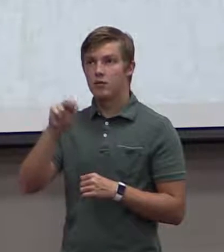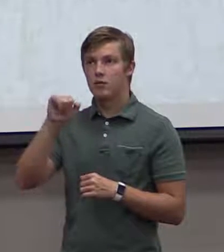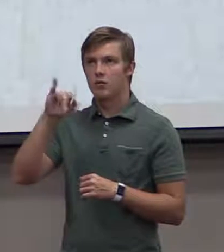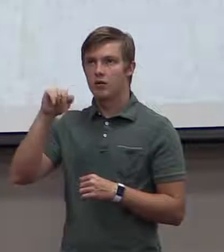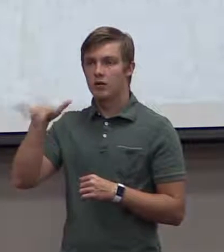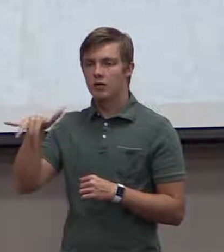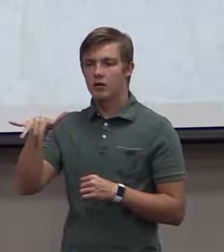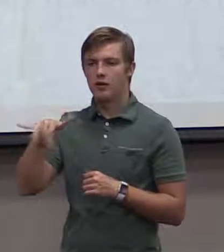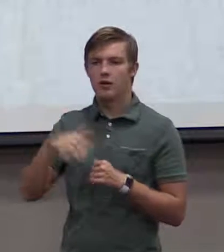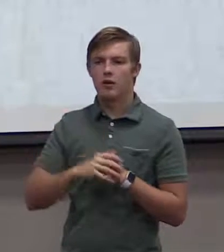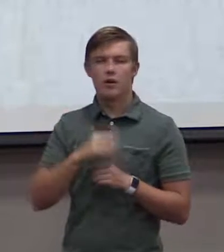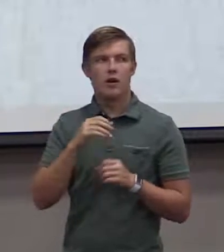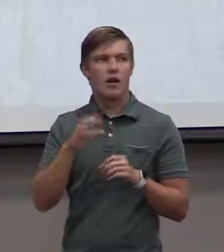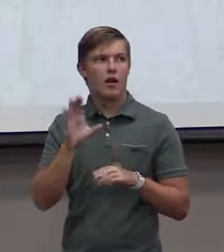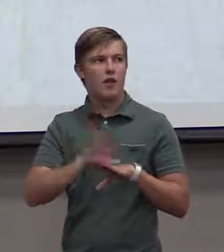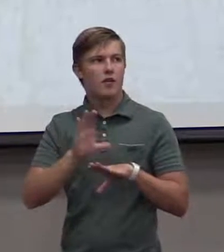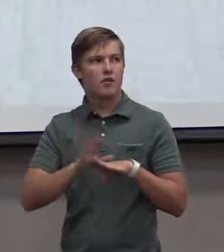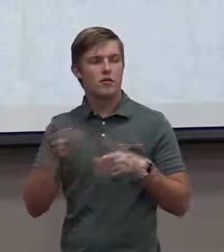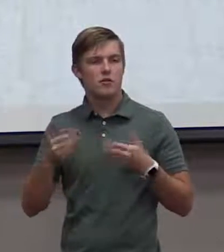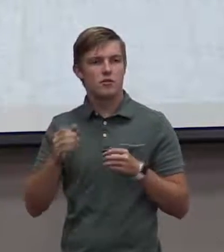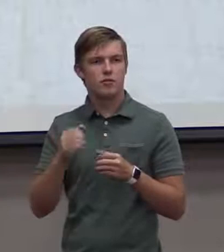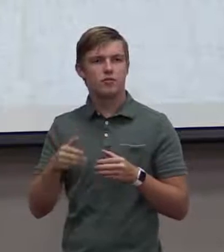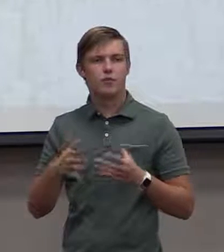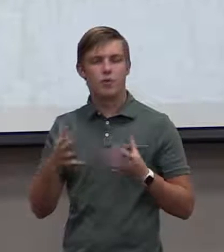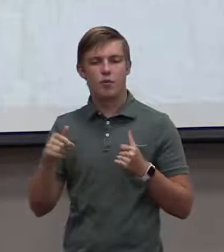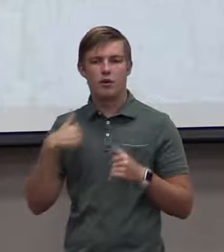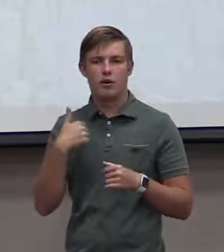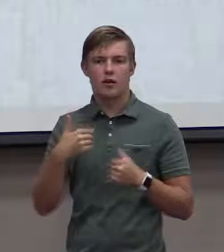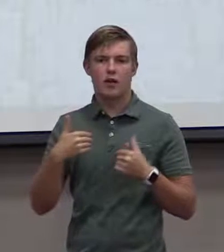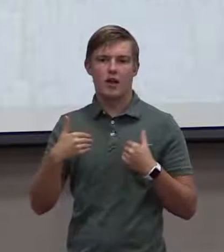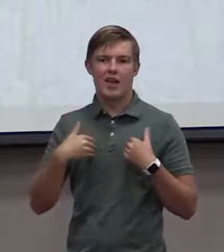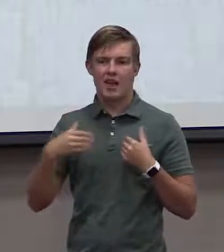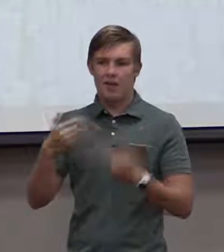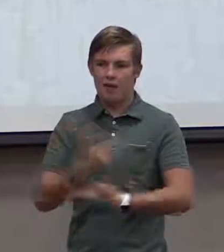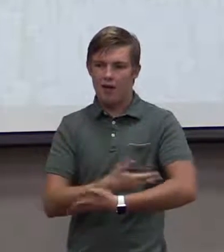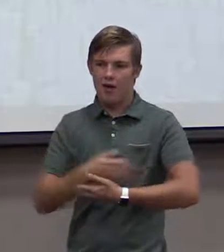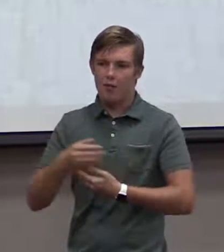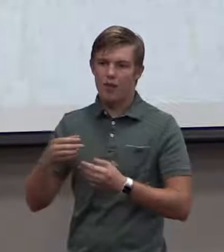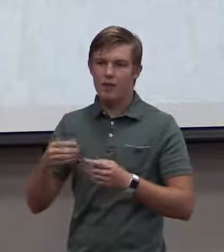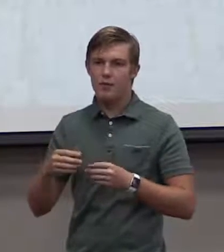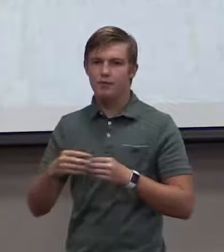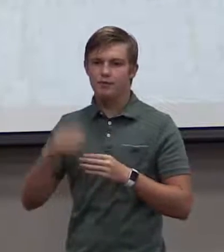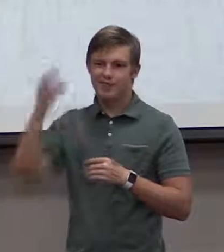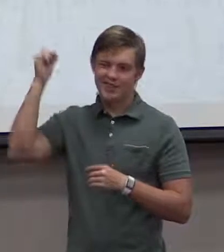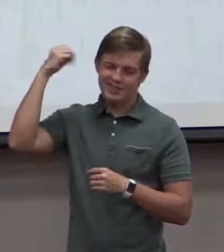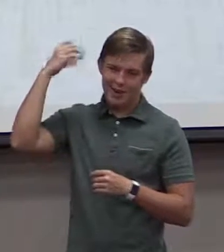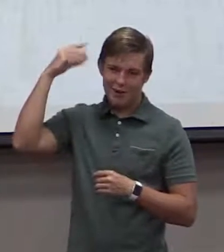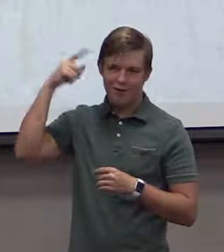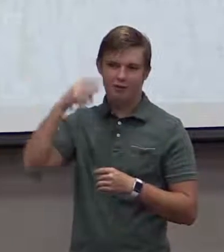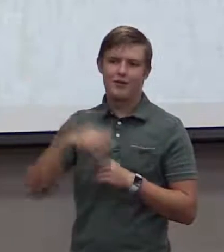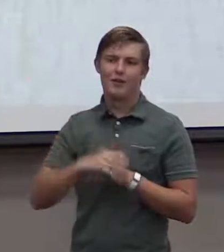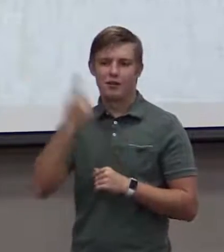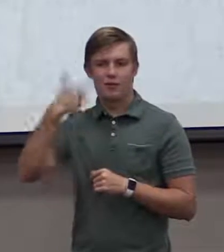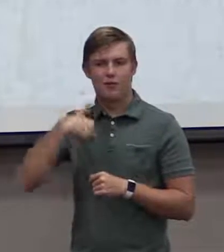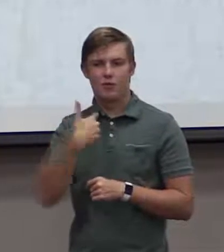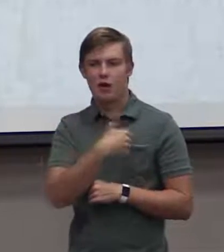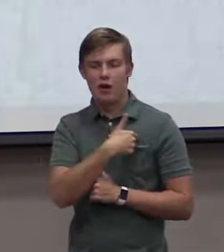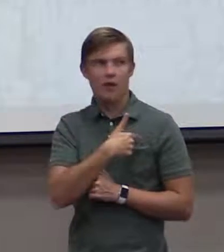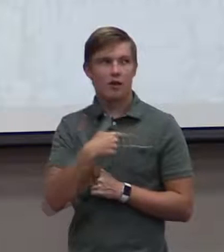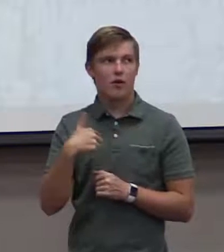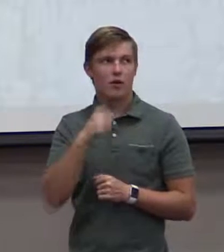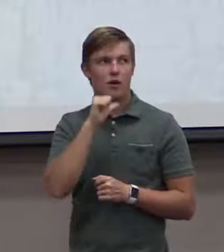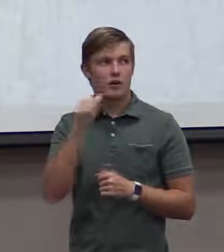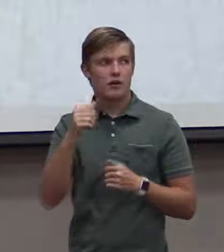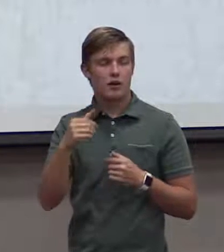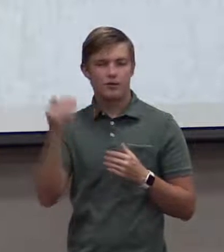church wanted to throw us a baby shower for her, and before she was born, and we didn't know her name yet, but what inspired